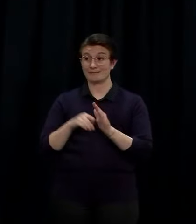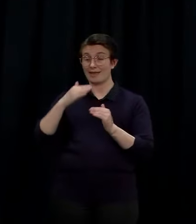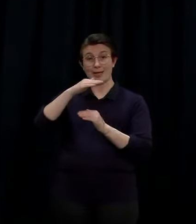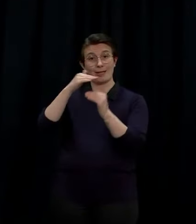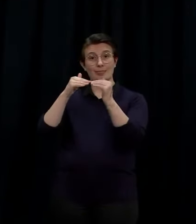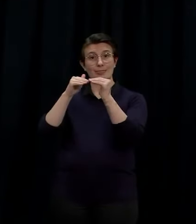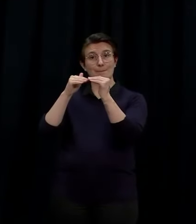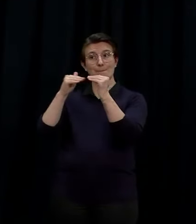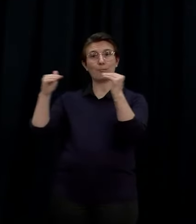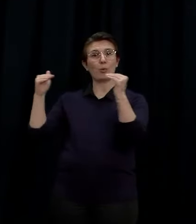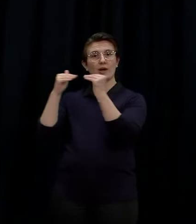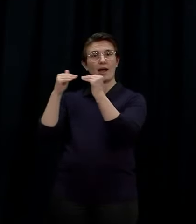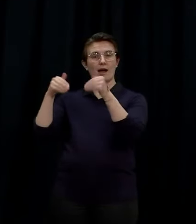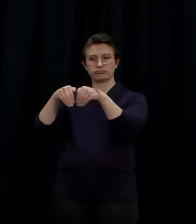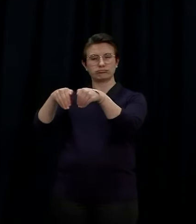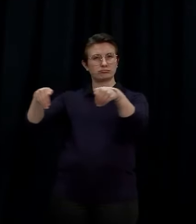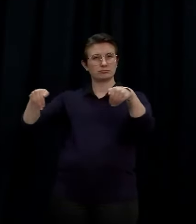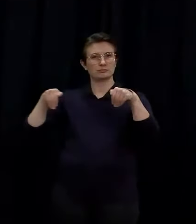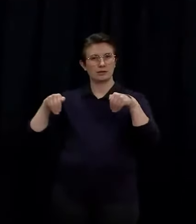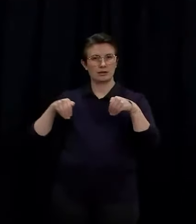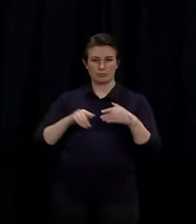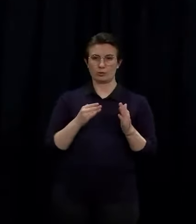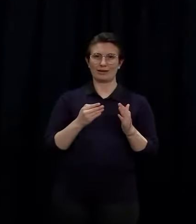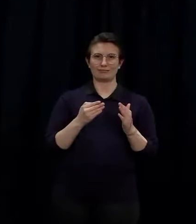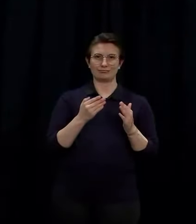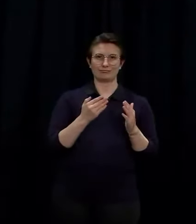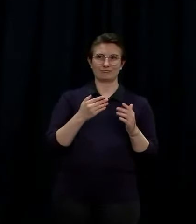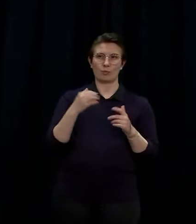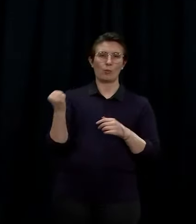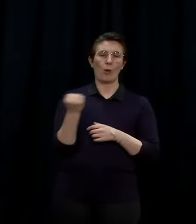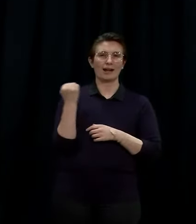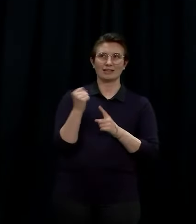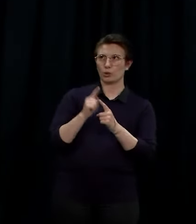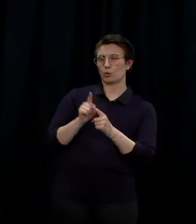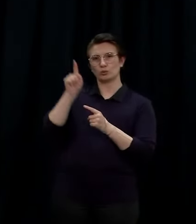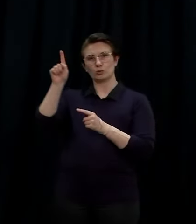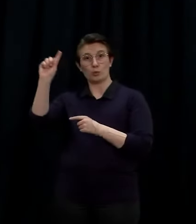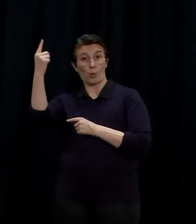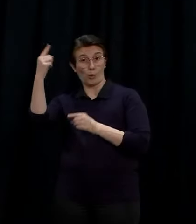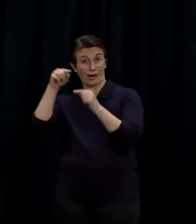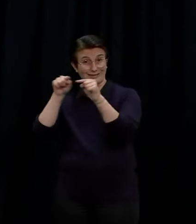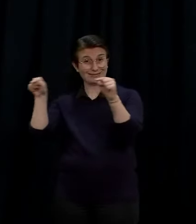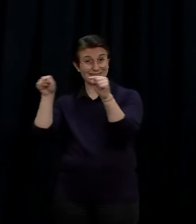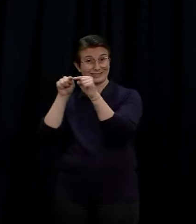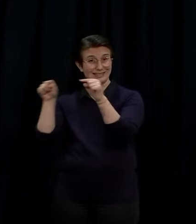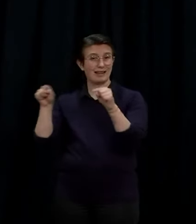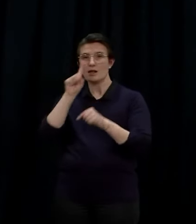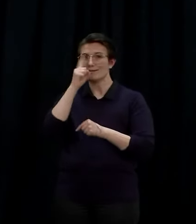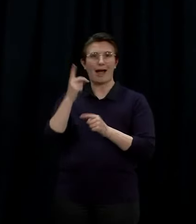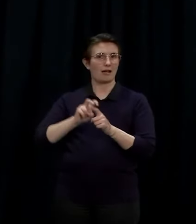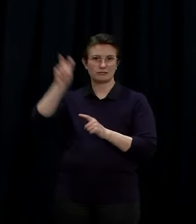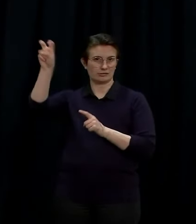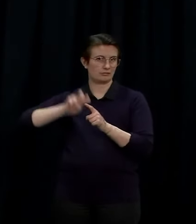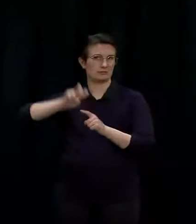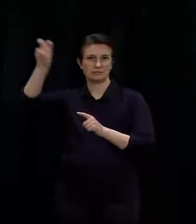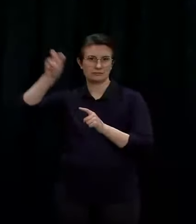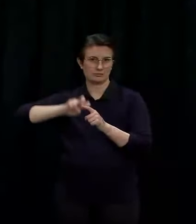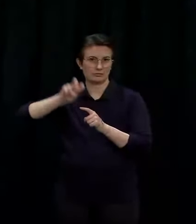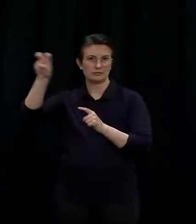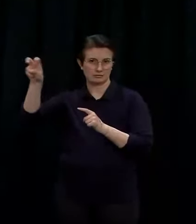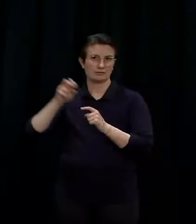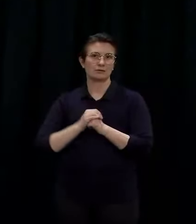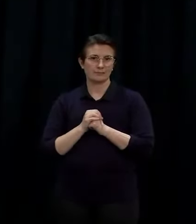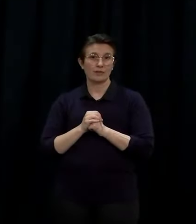levels, except for alert level 4 workers who need to cross a boundary to go to work or who have an exemption for